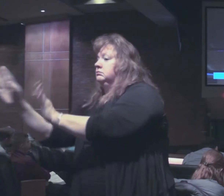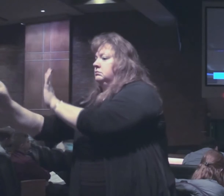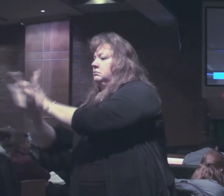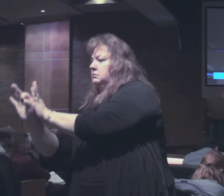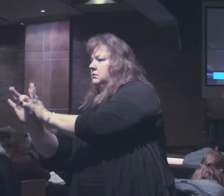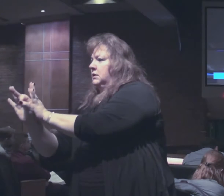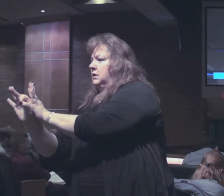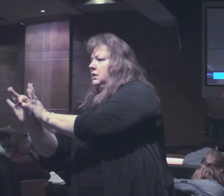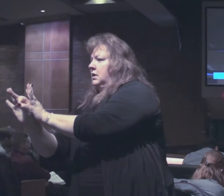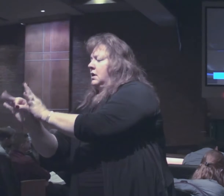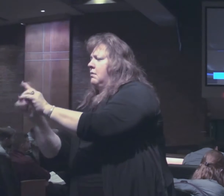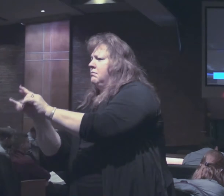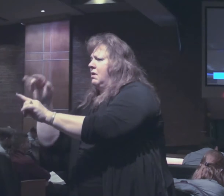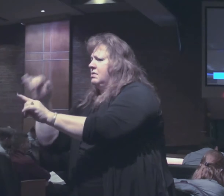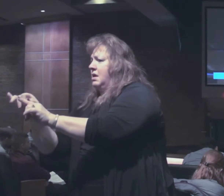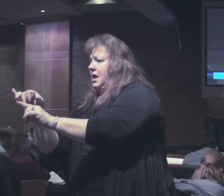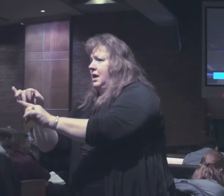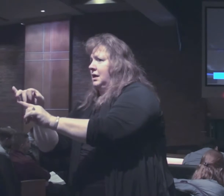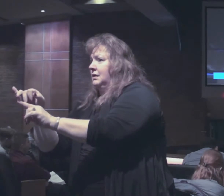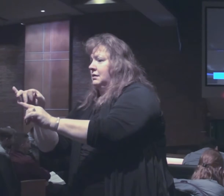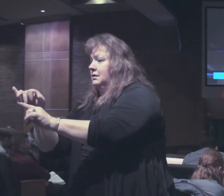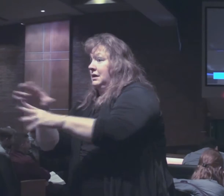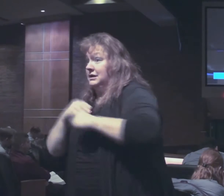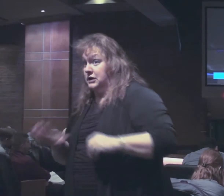that's not what makes worship acceptable.